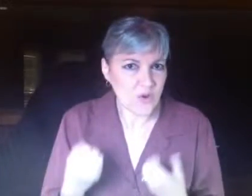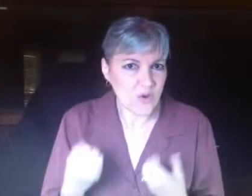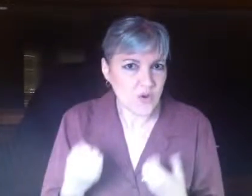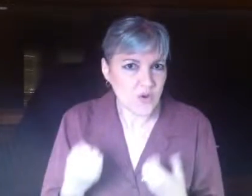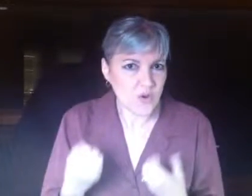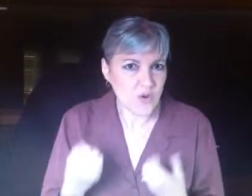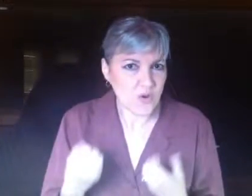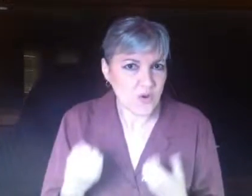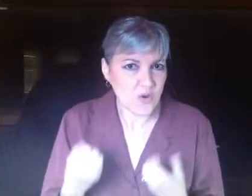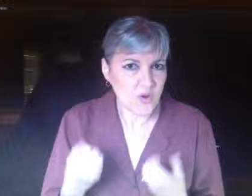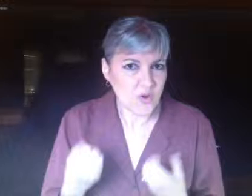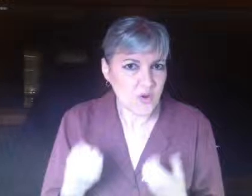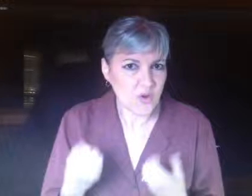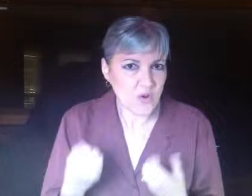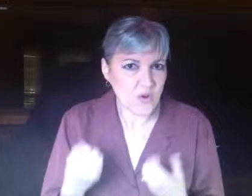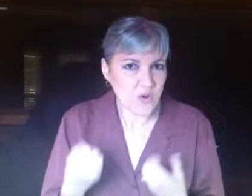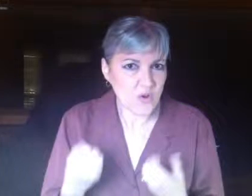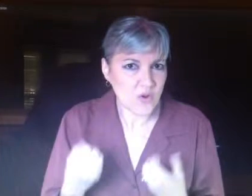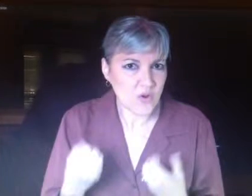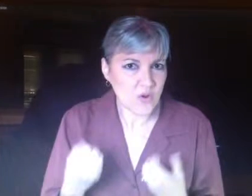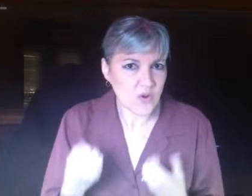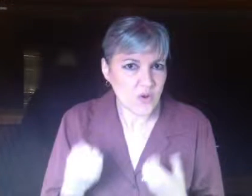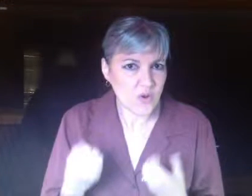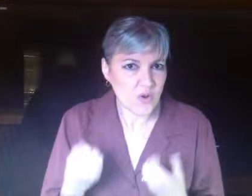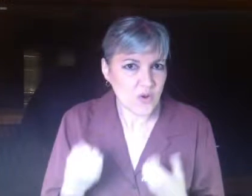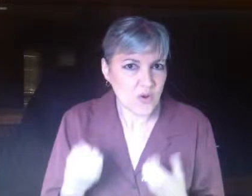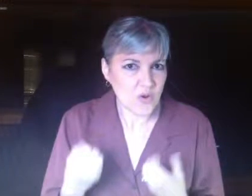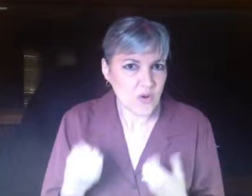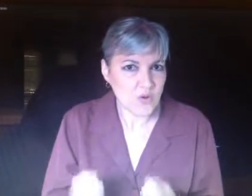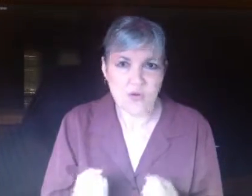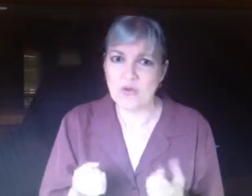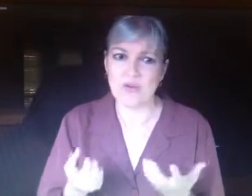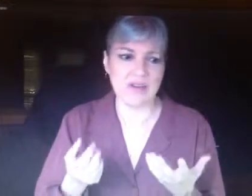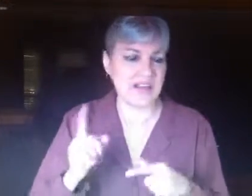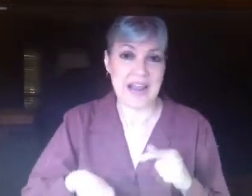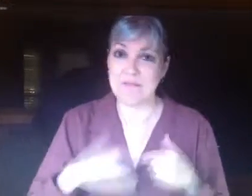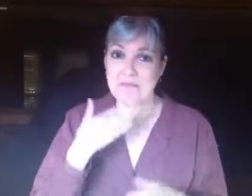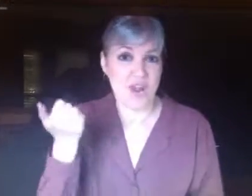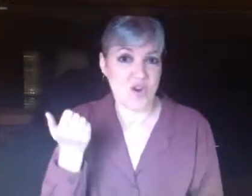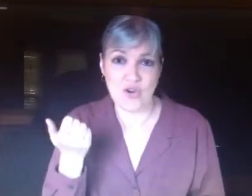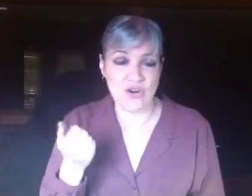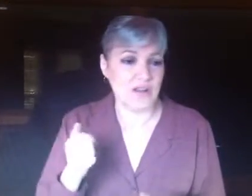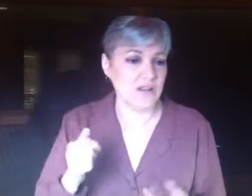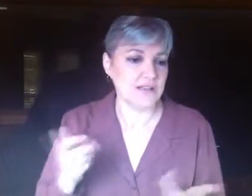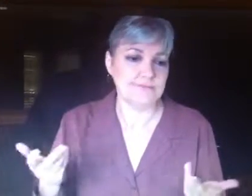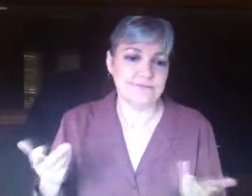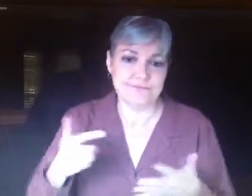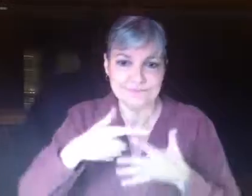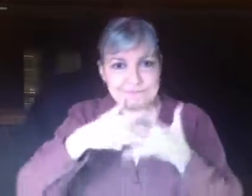But if your animal is having a hard time eating and going to the bathroom, and its just health is not getting better,